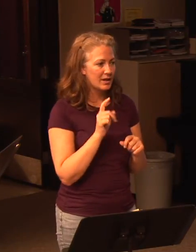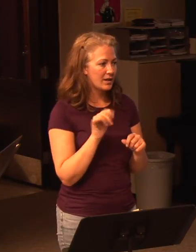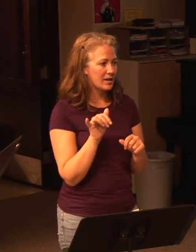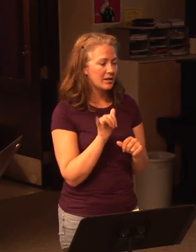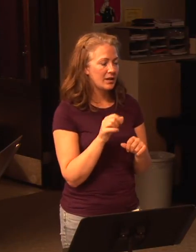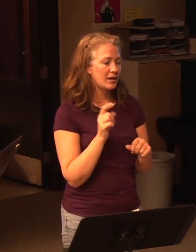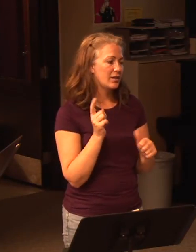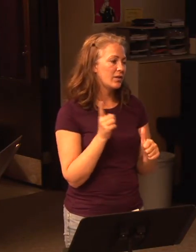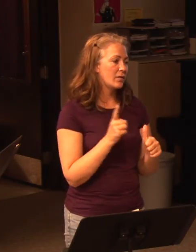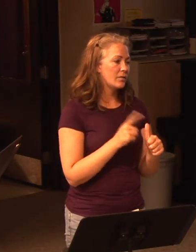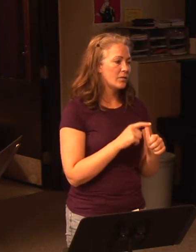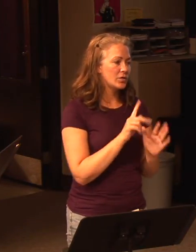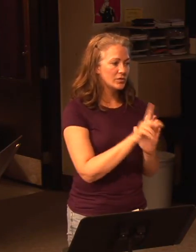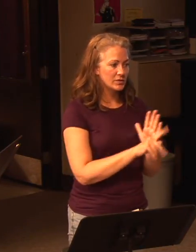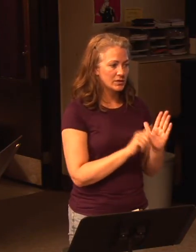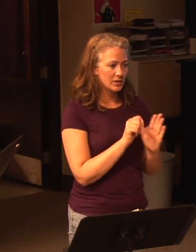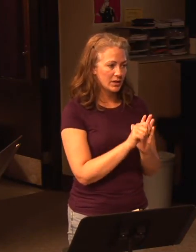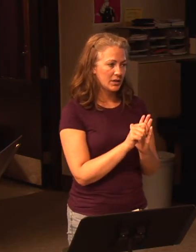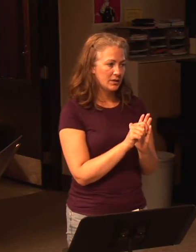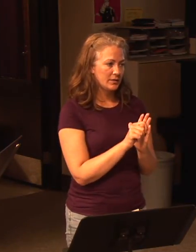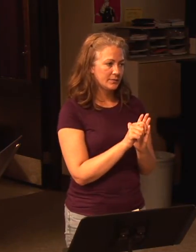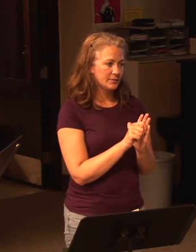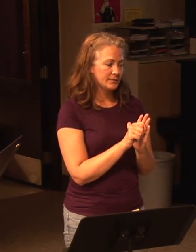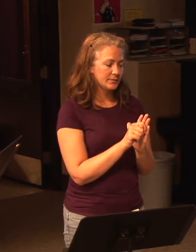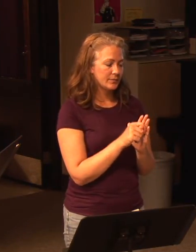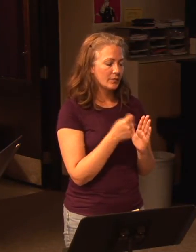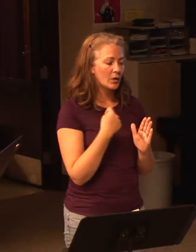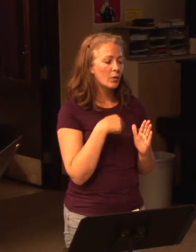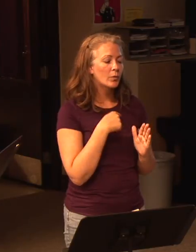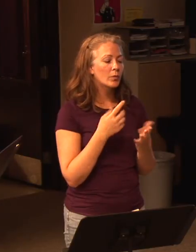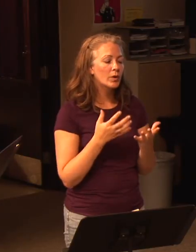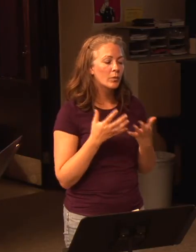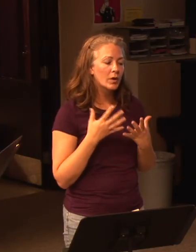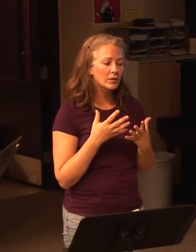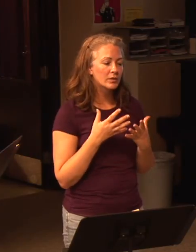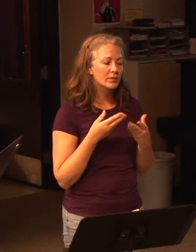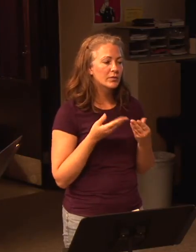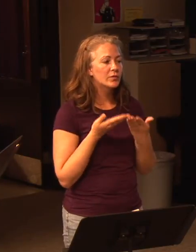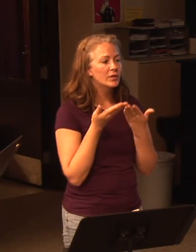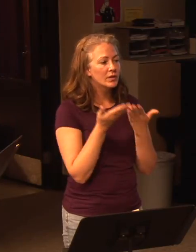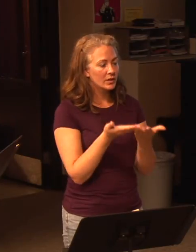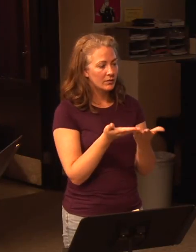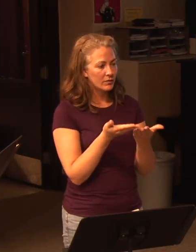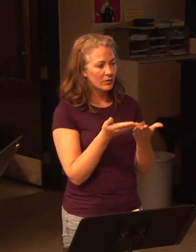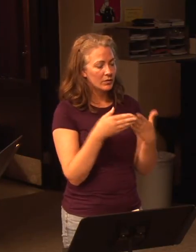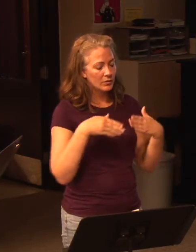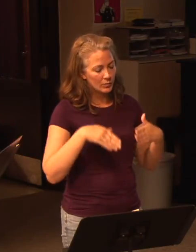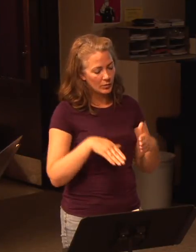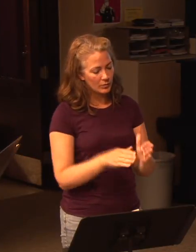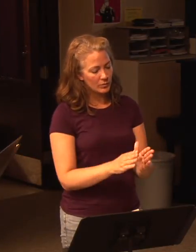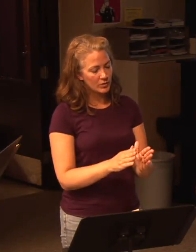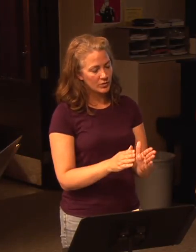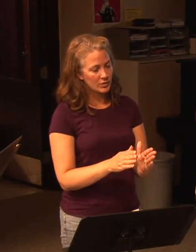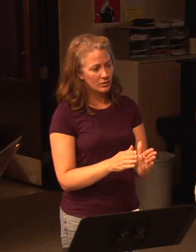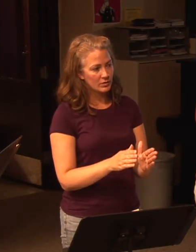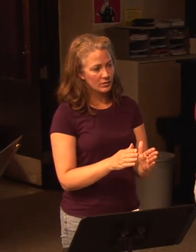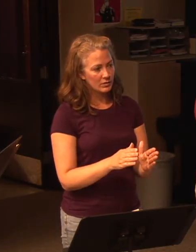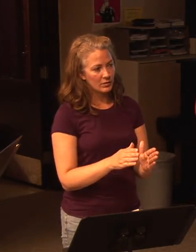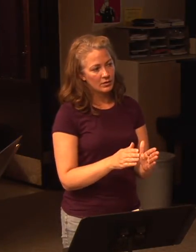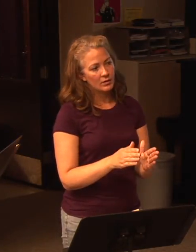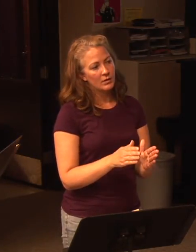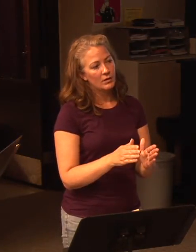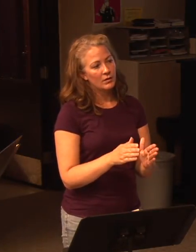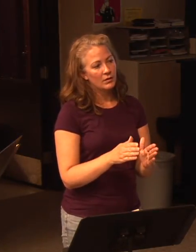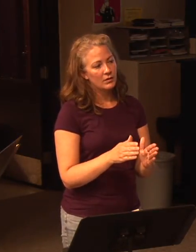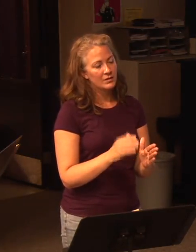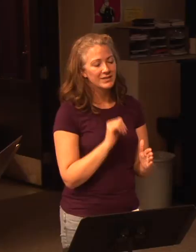go this way, don't go these places, and say, you know what, we want to give you permission to explore where God is, that freedom. And freedom isn't just doing what